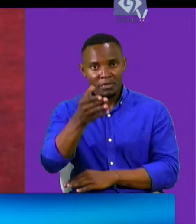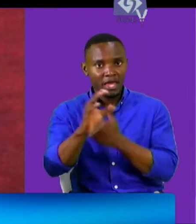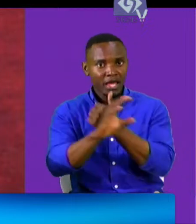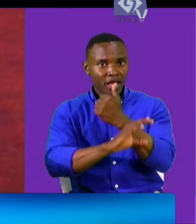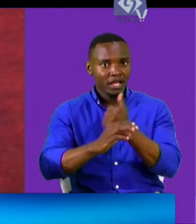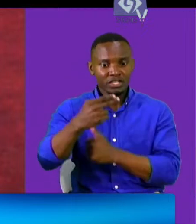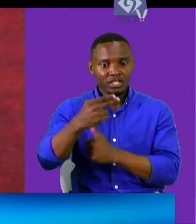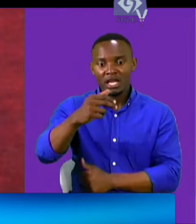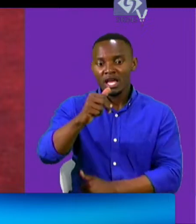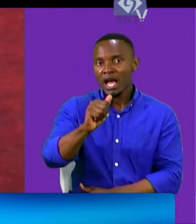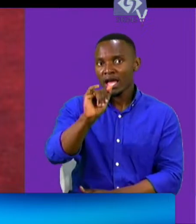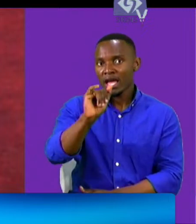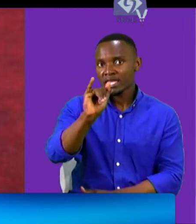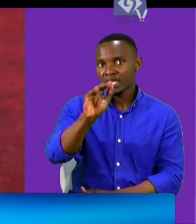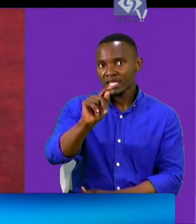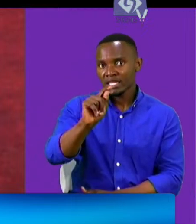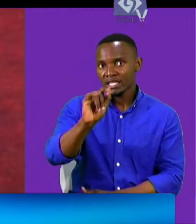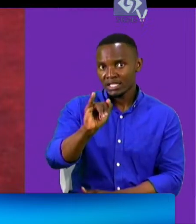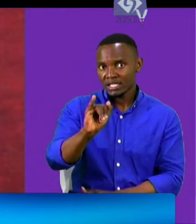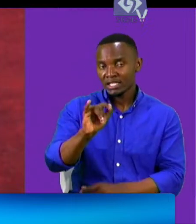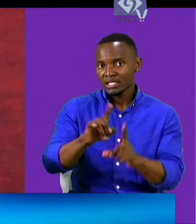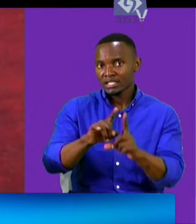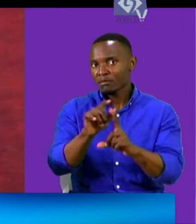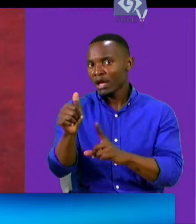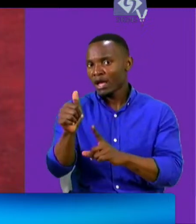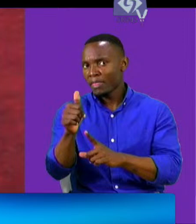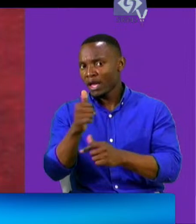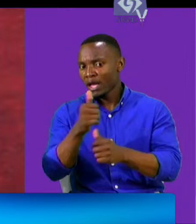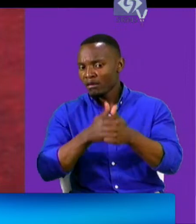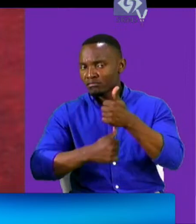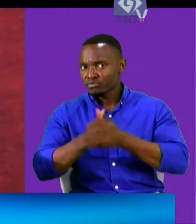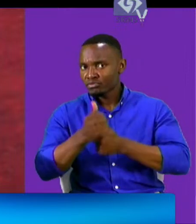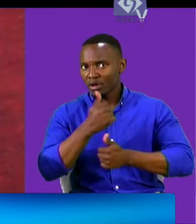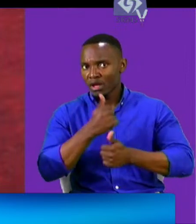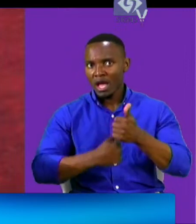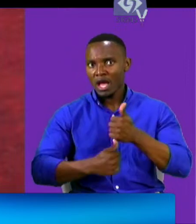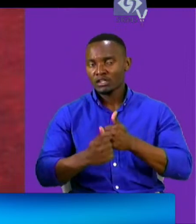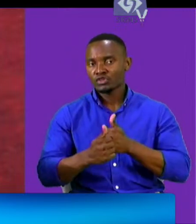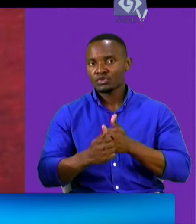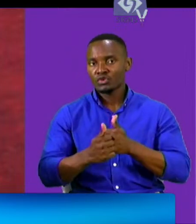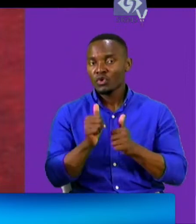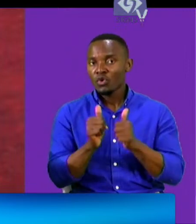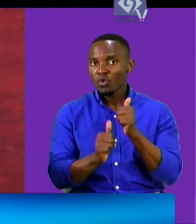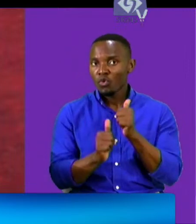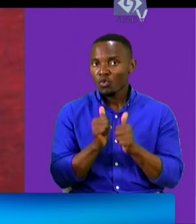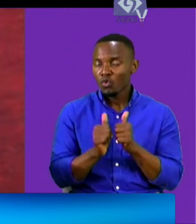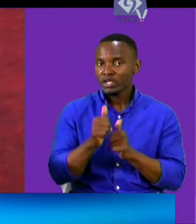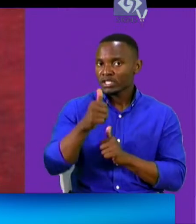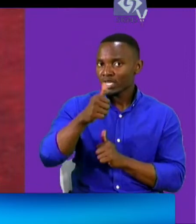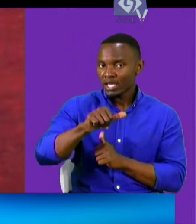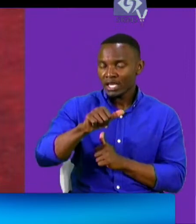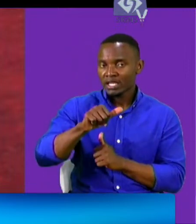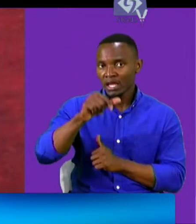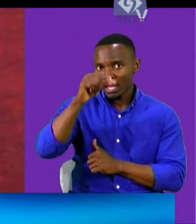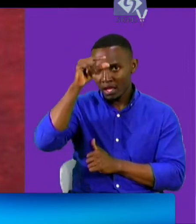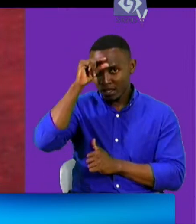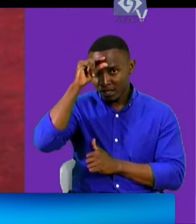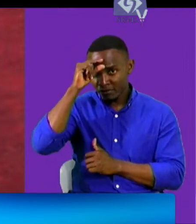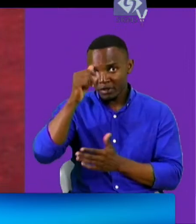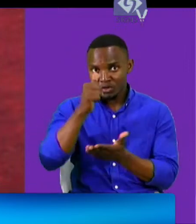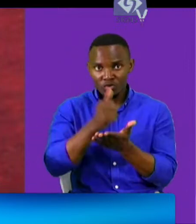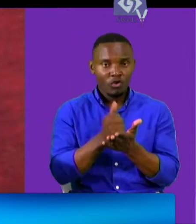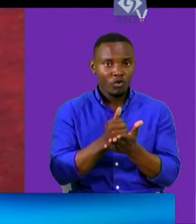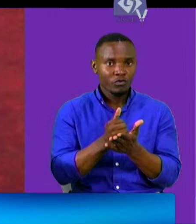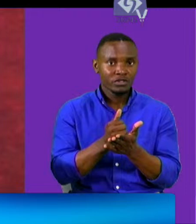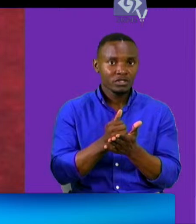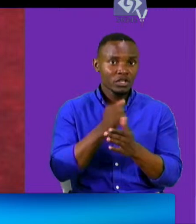other action, any further action or steps taken by any state organ or state officer in furtherance of